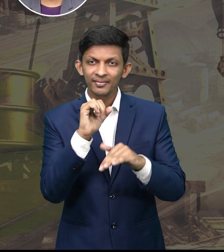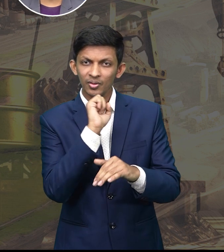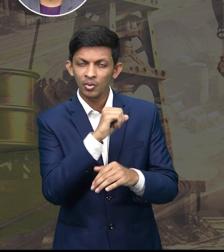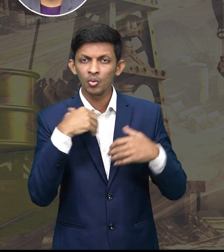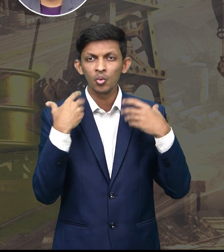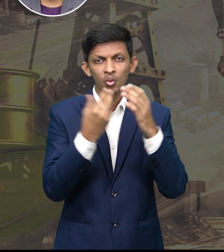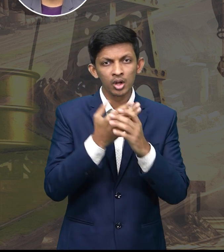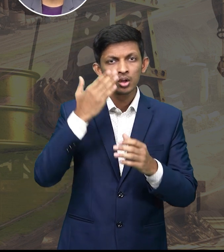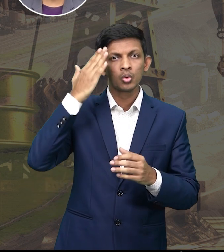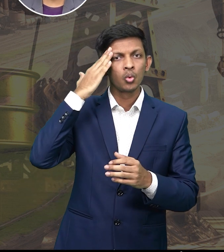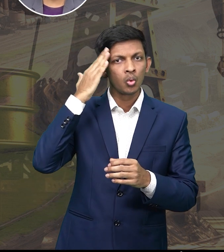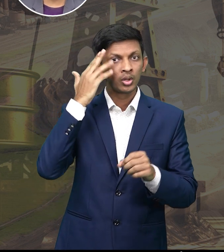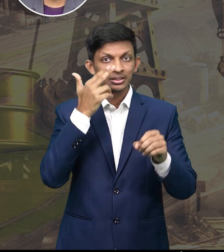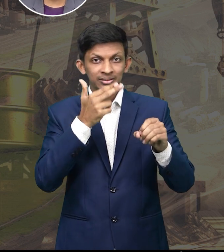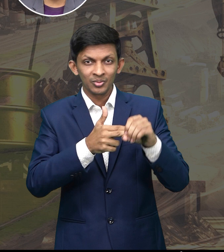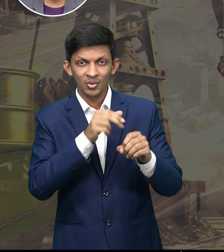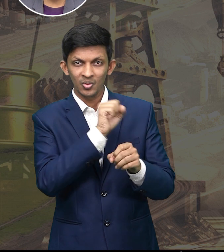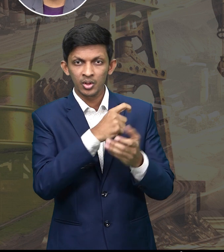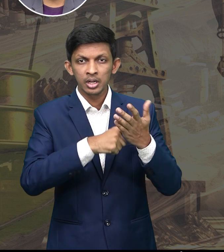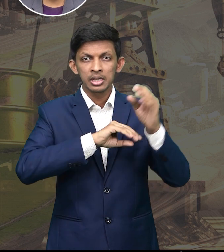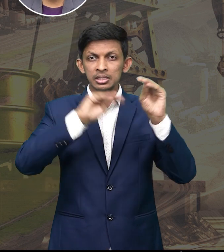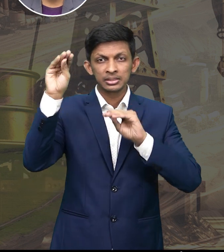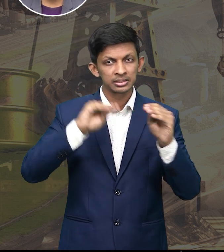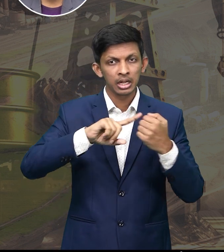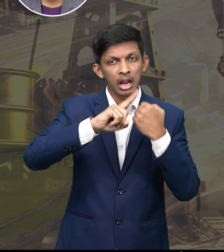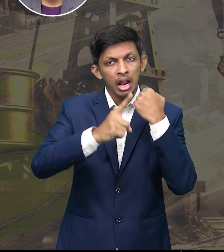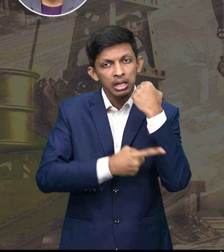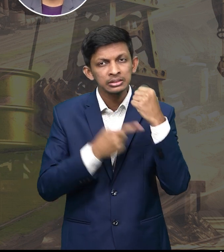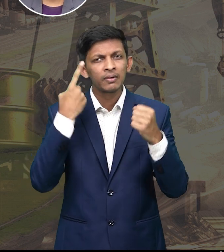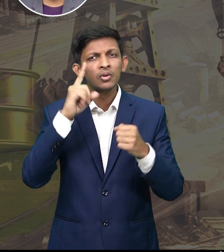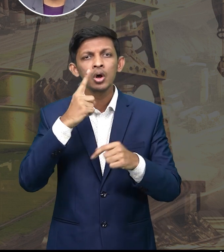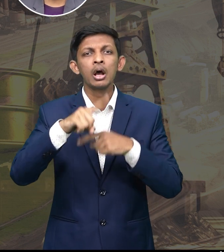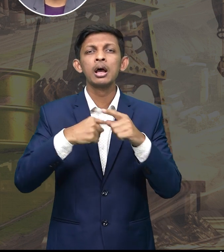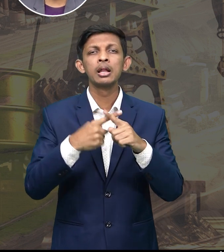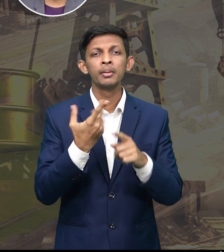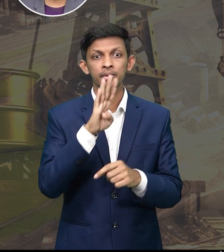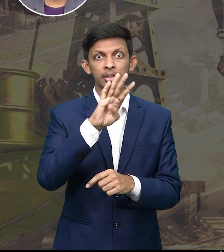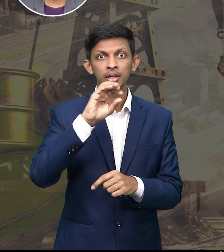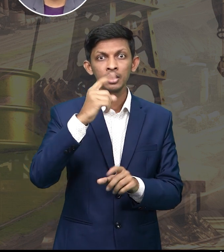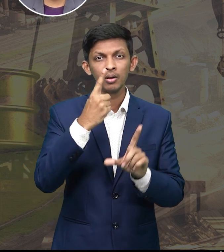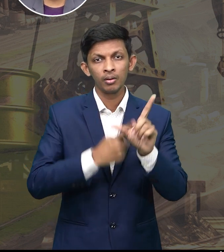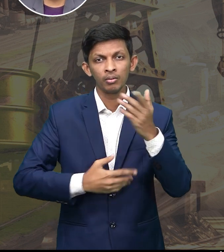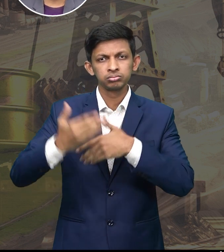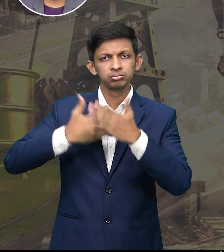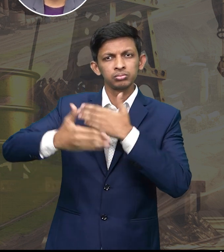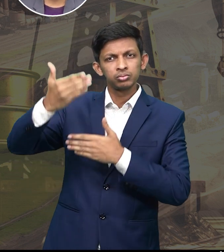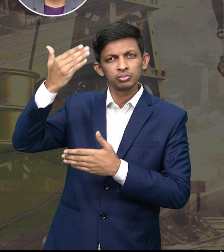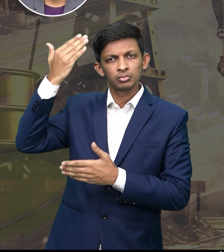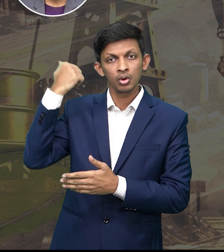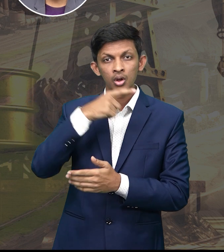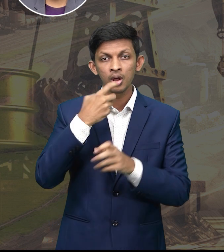It is estimated that our known petroleum resources will last for about 40